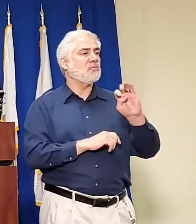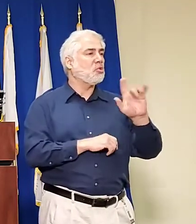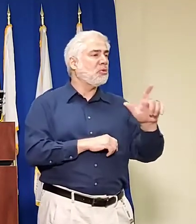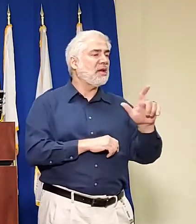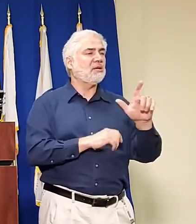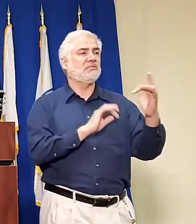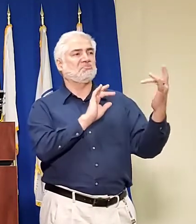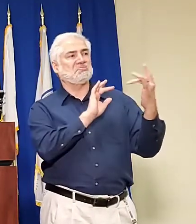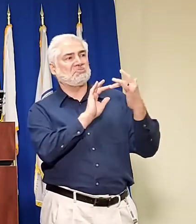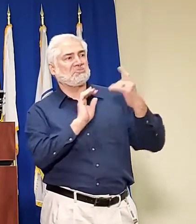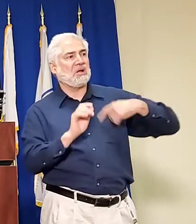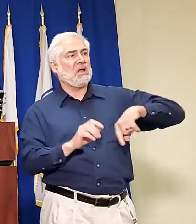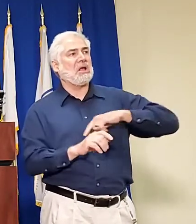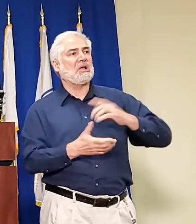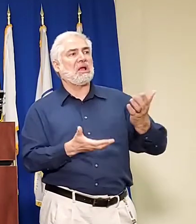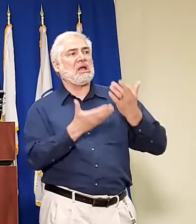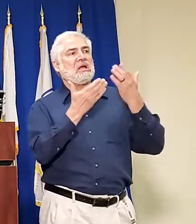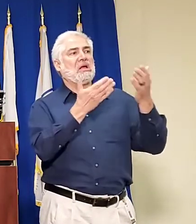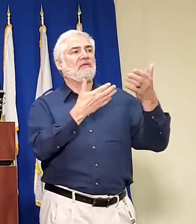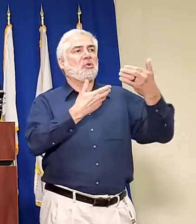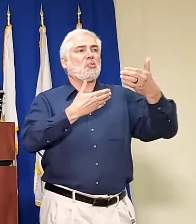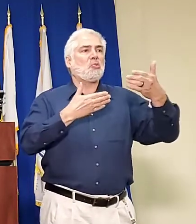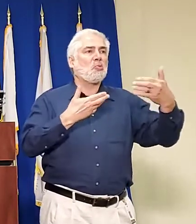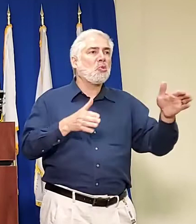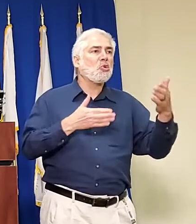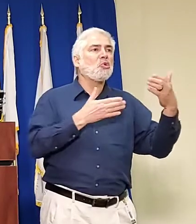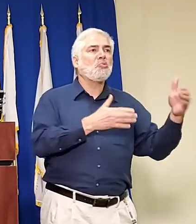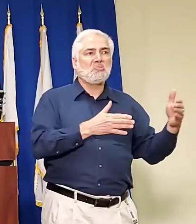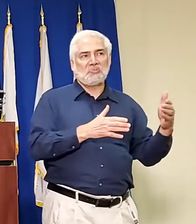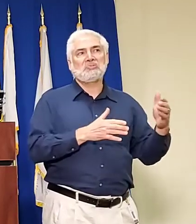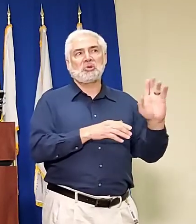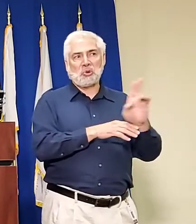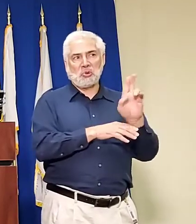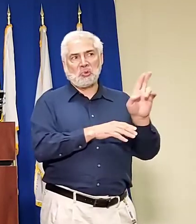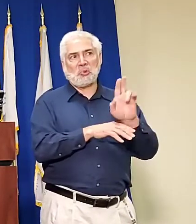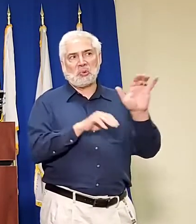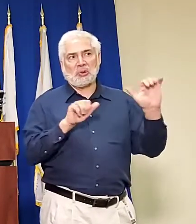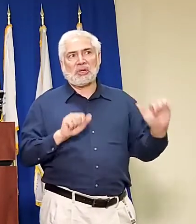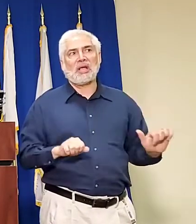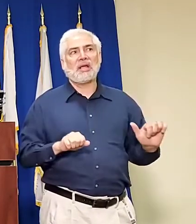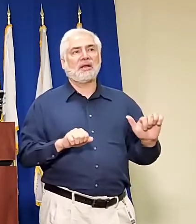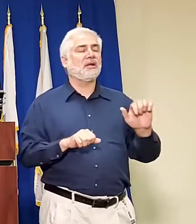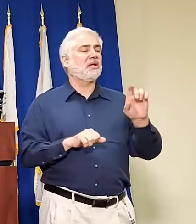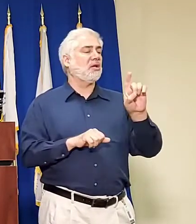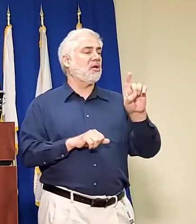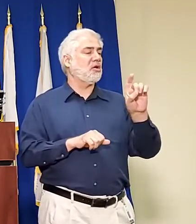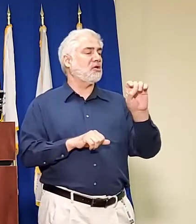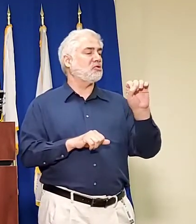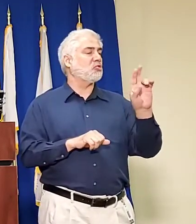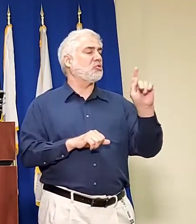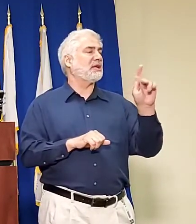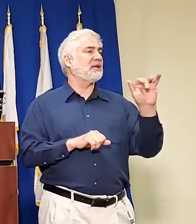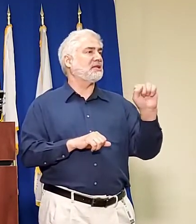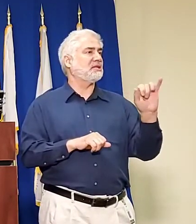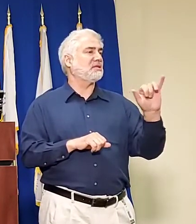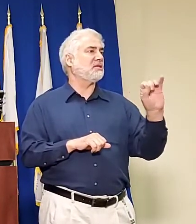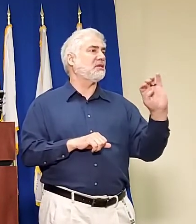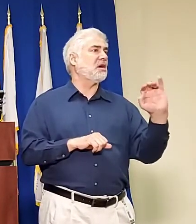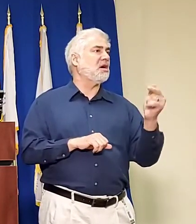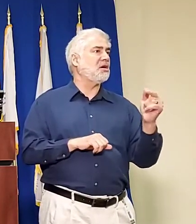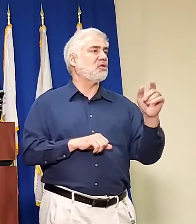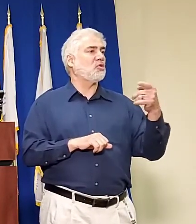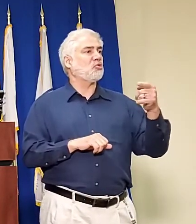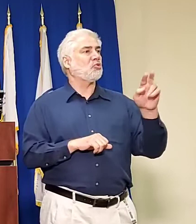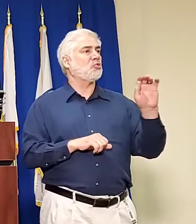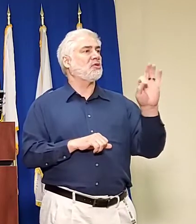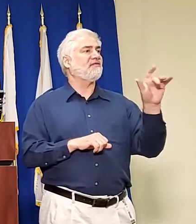have reached out to us. There's a whole team that's working on that. Dorcas Young-Griffin, who is over our Community Services Agency,